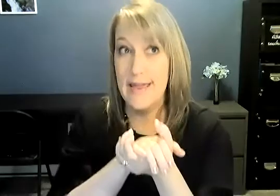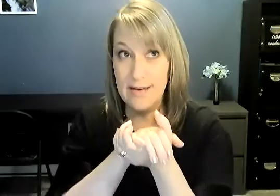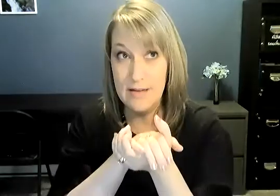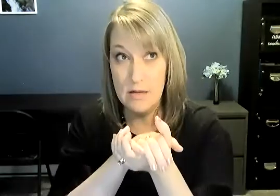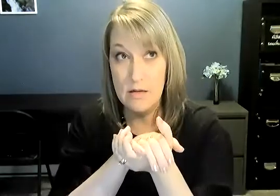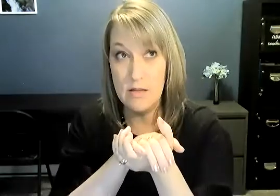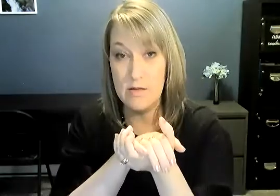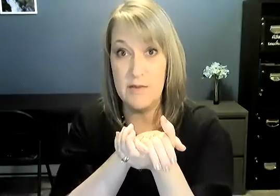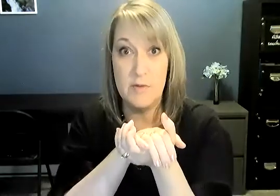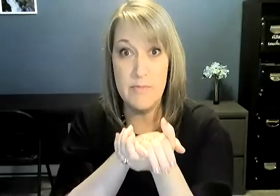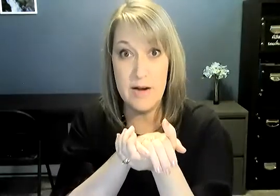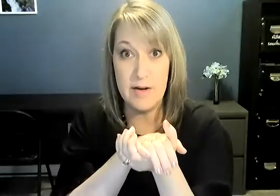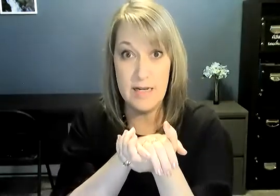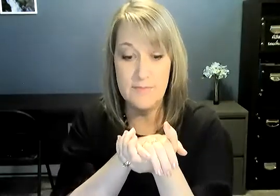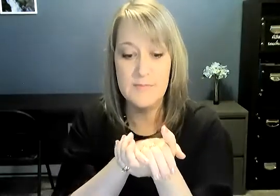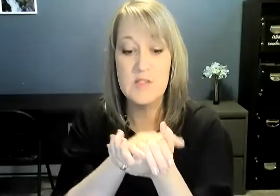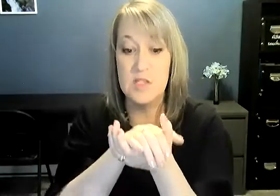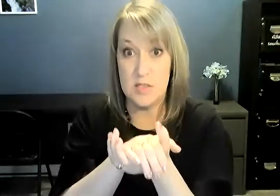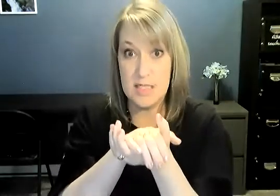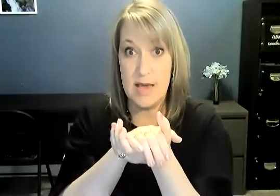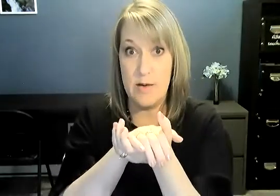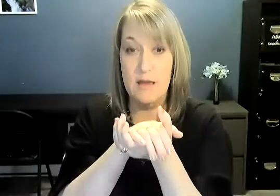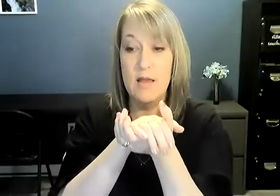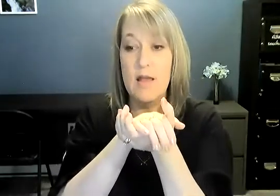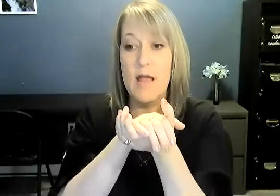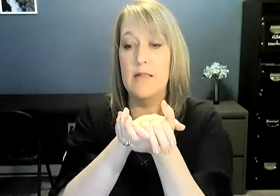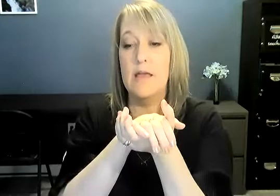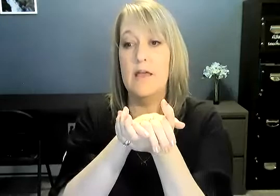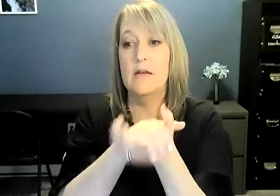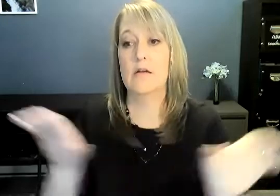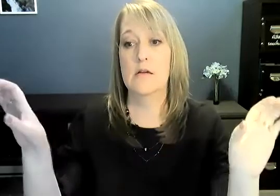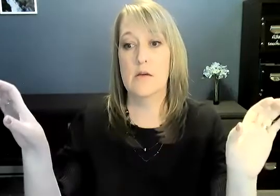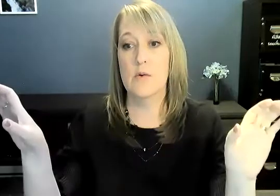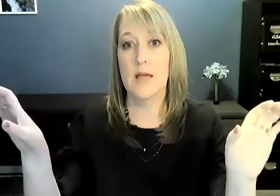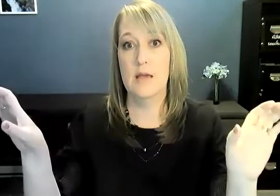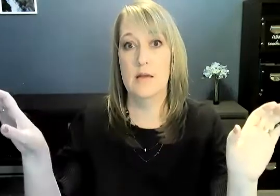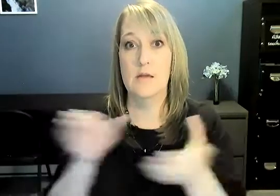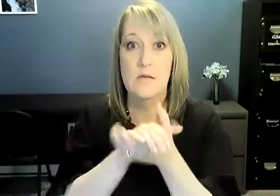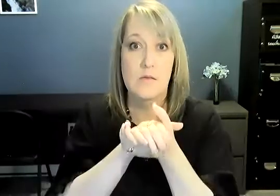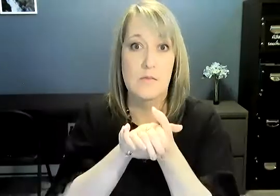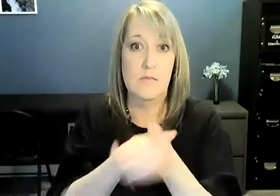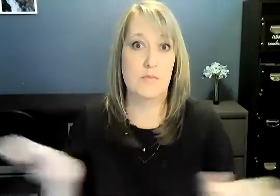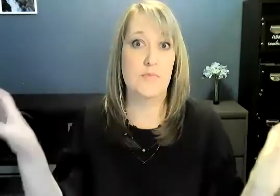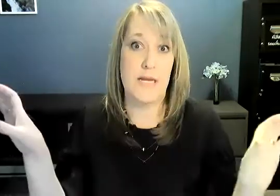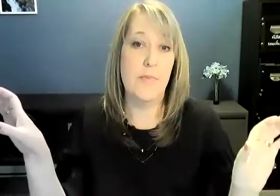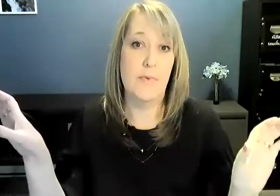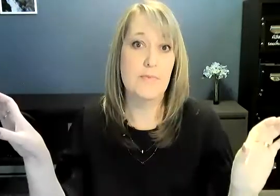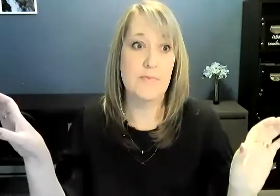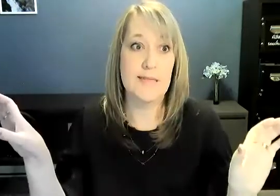end the sign for marry, she starts that way and then go away. Break up,